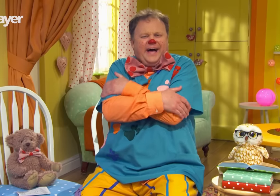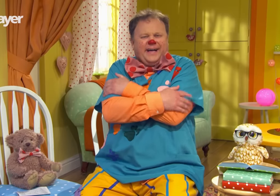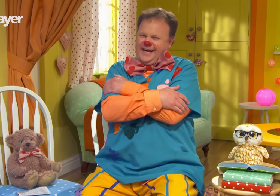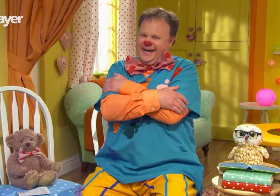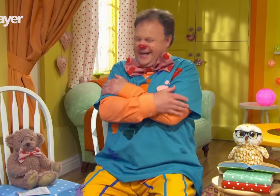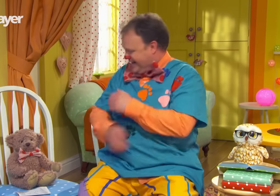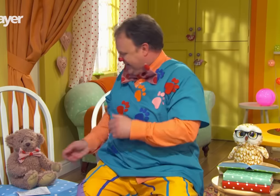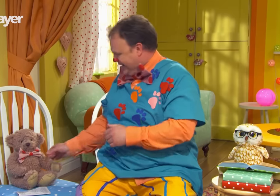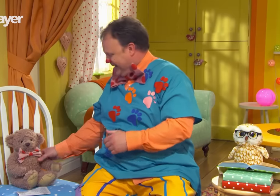hug.